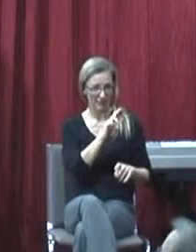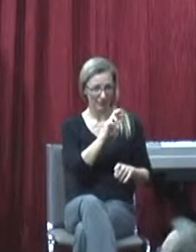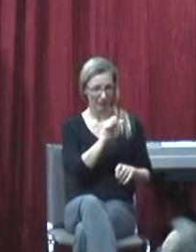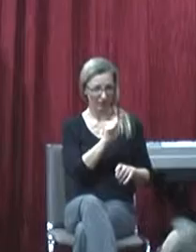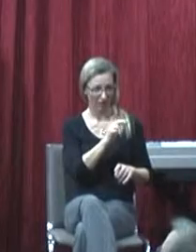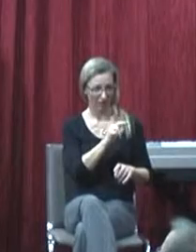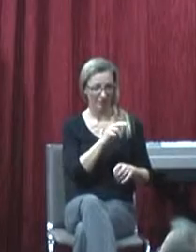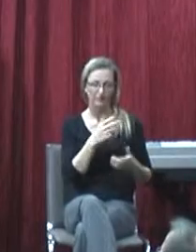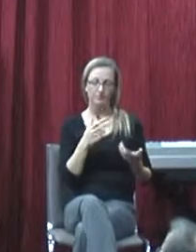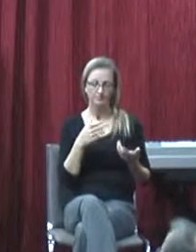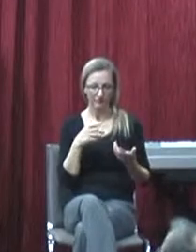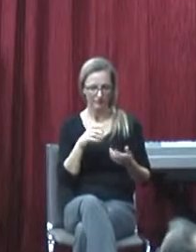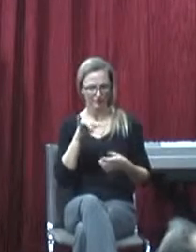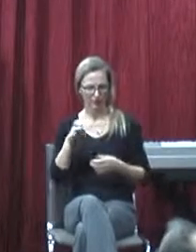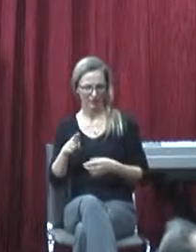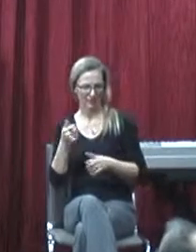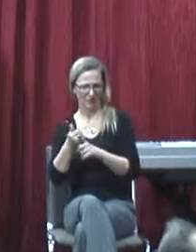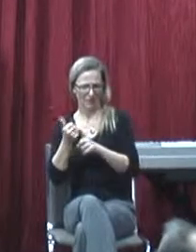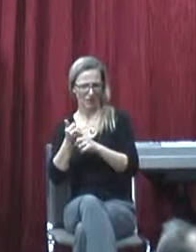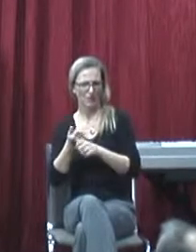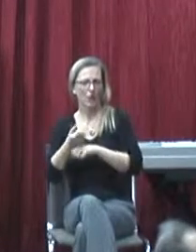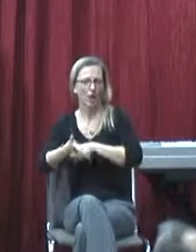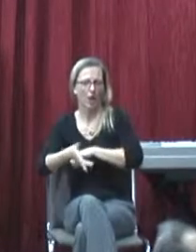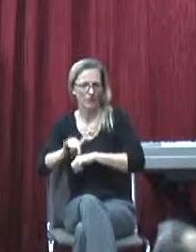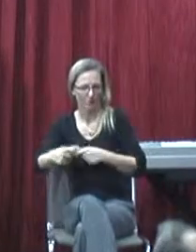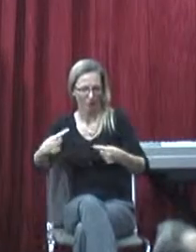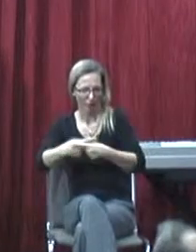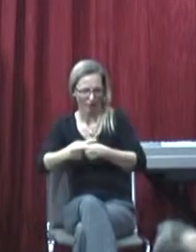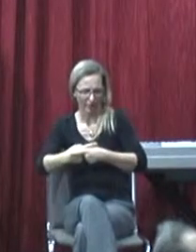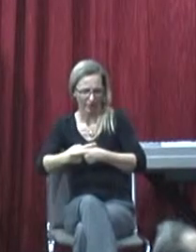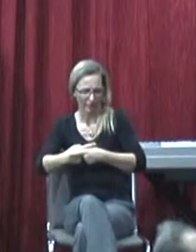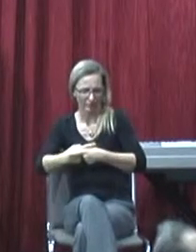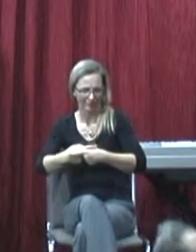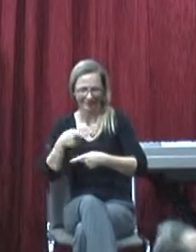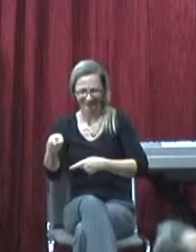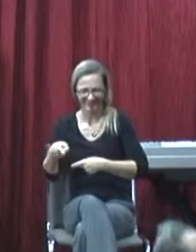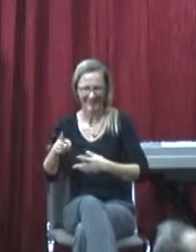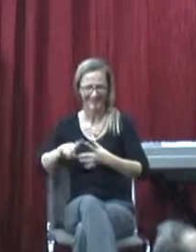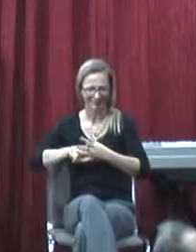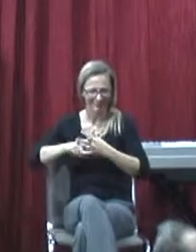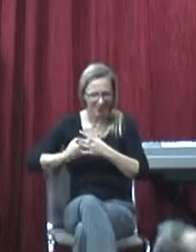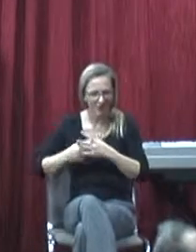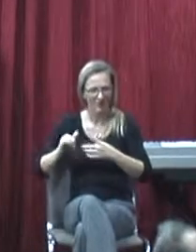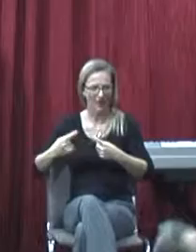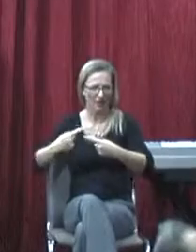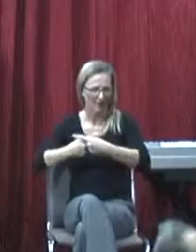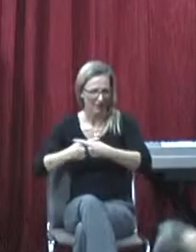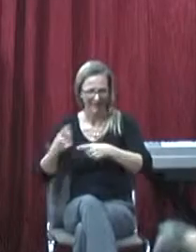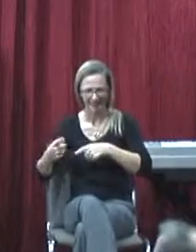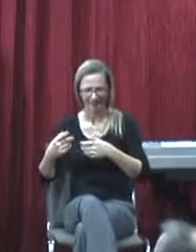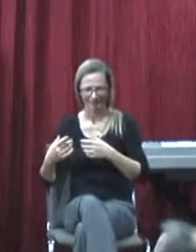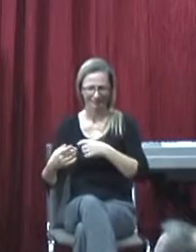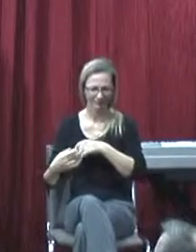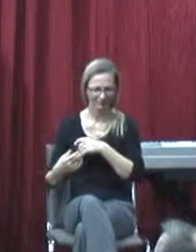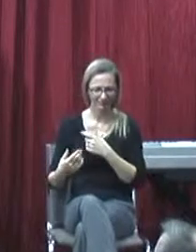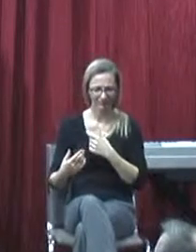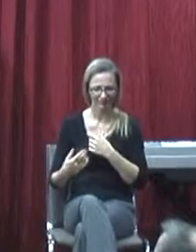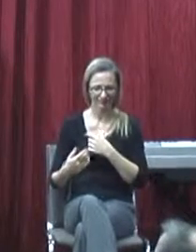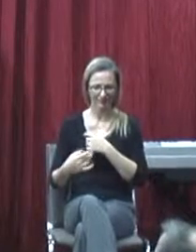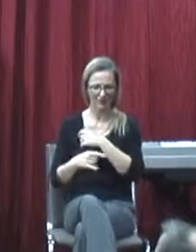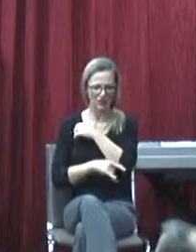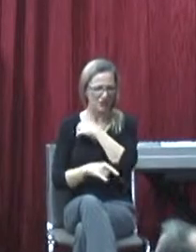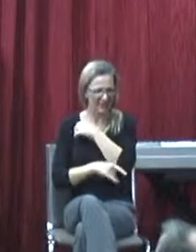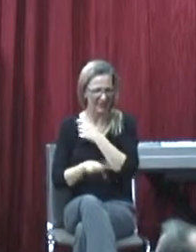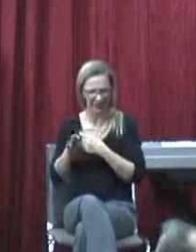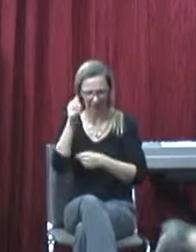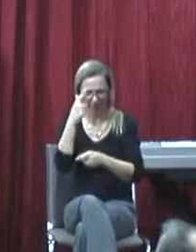himself had caused that conflict that was there. He had cheated his brother out of his birthright and blessing, but